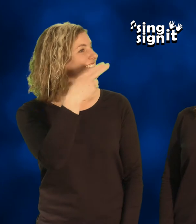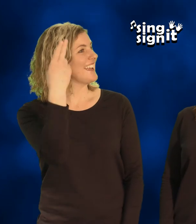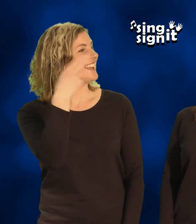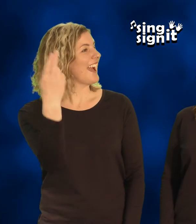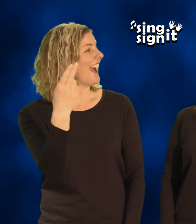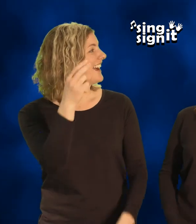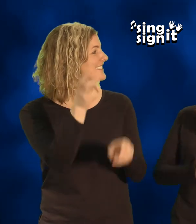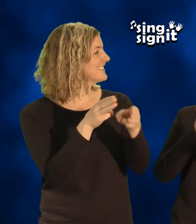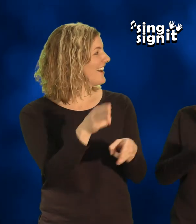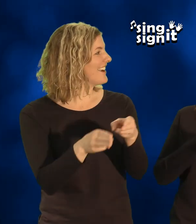sing and sign.